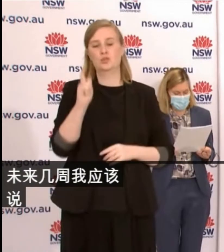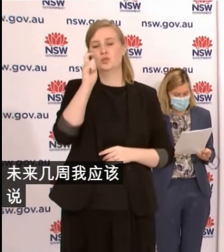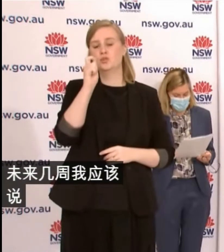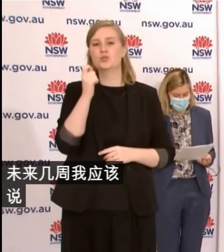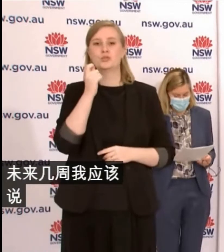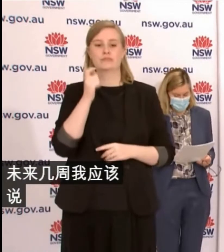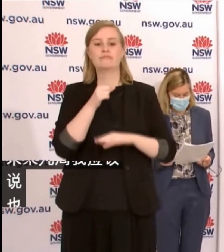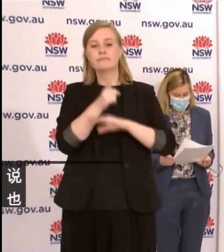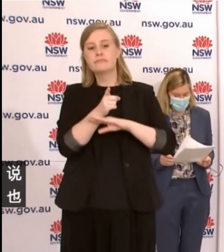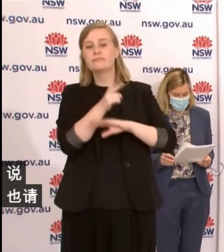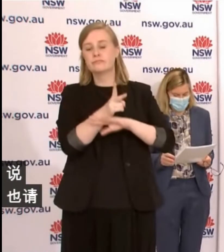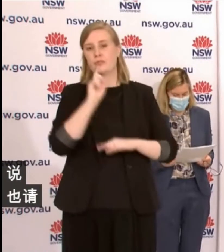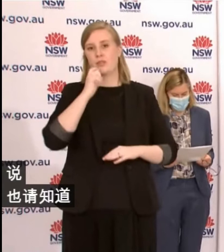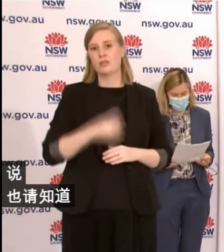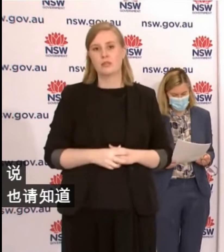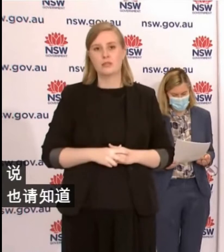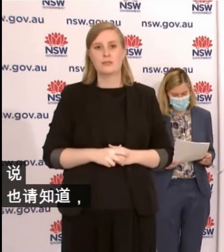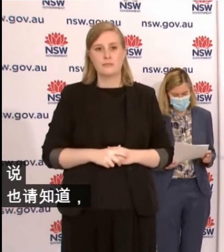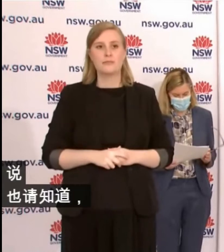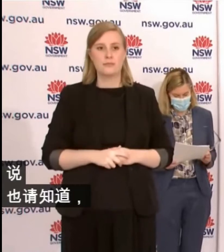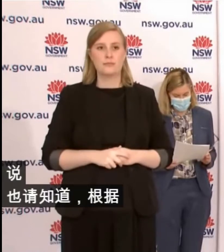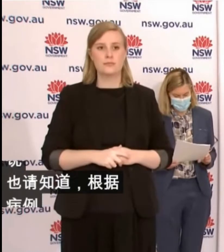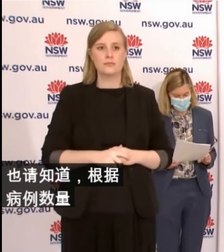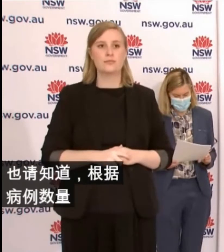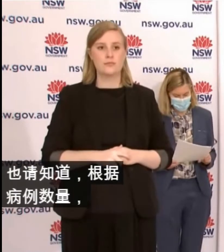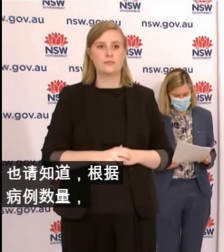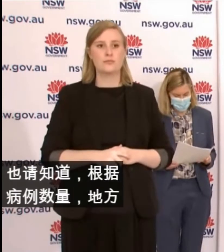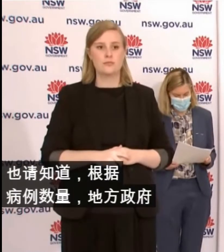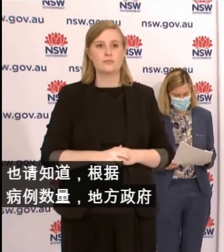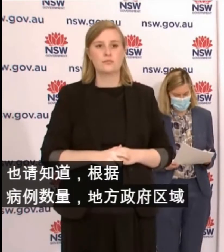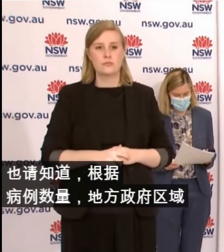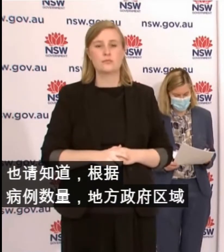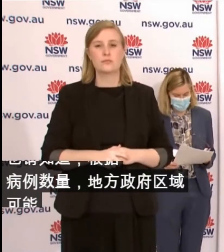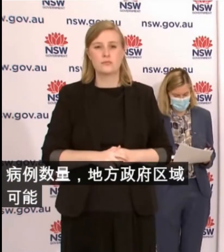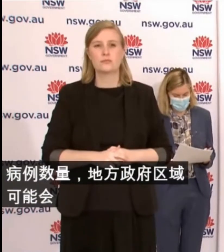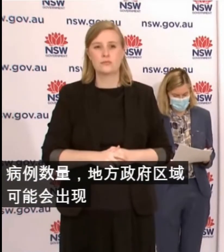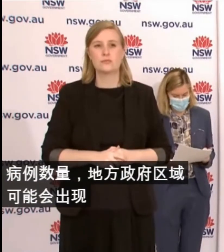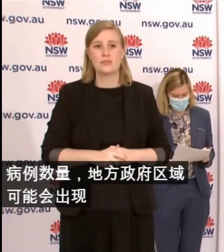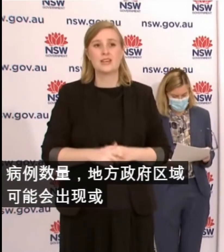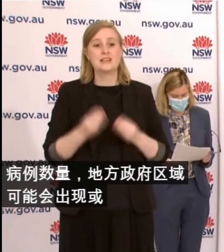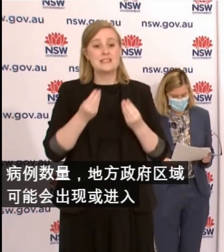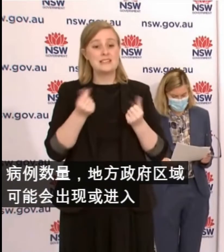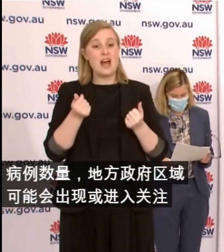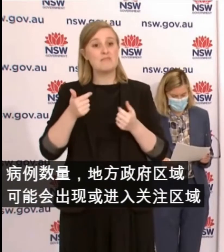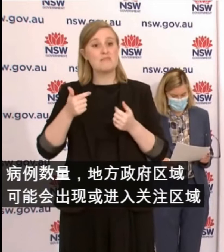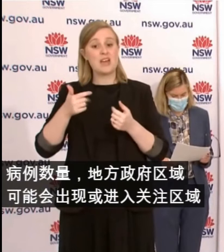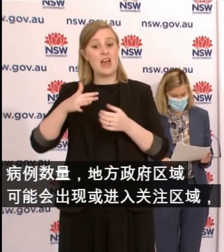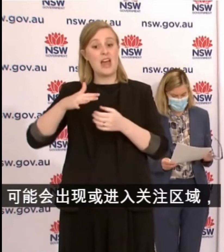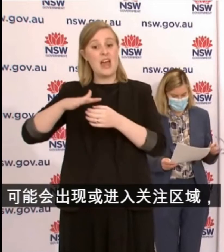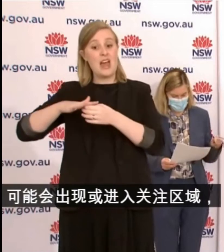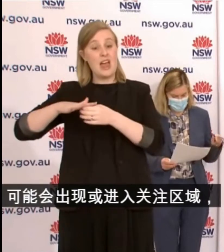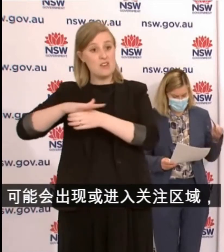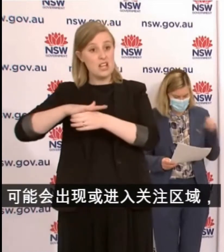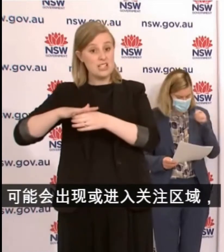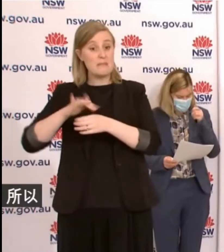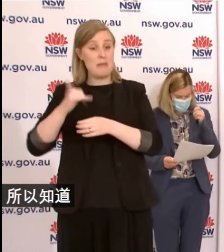say. Also know, please, that depending on the case numbers, local government areas could come out or go into areas of